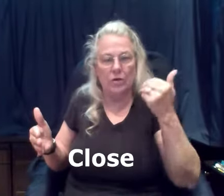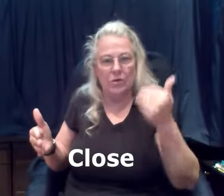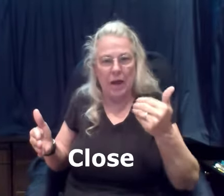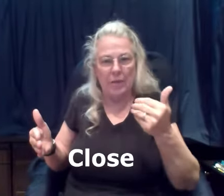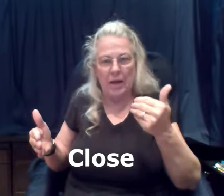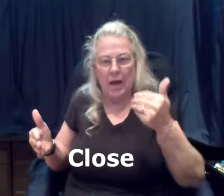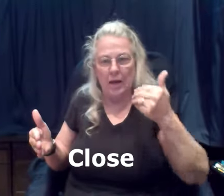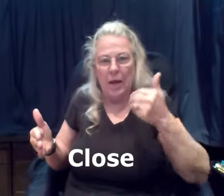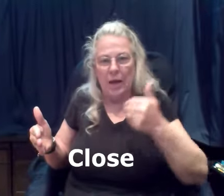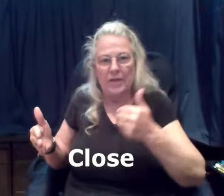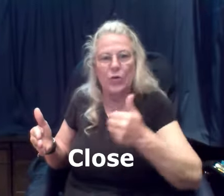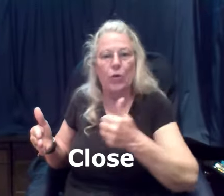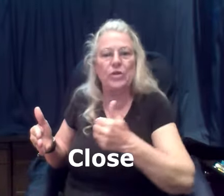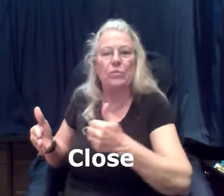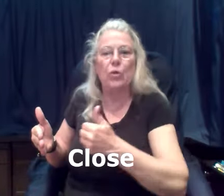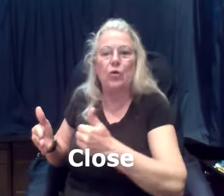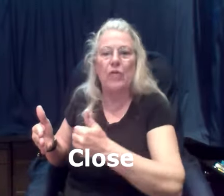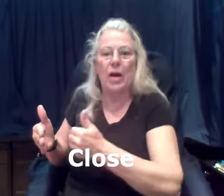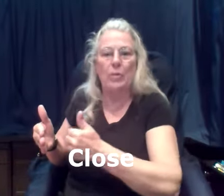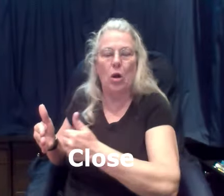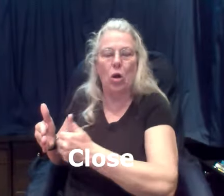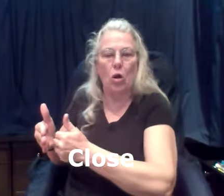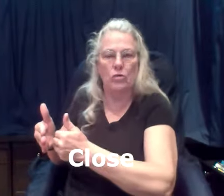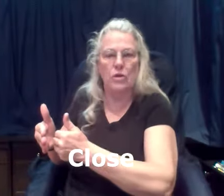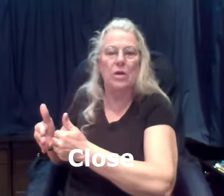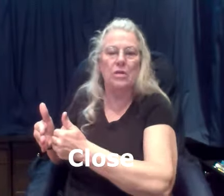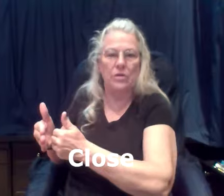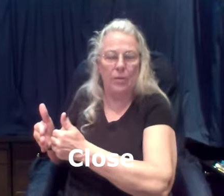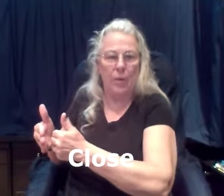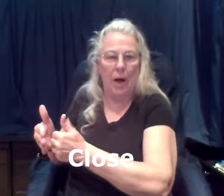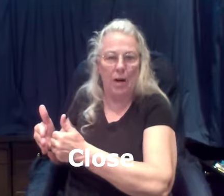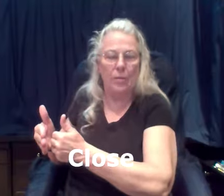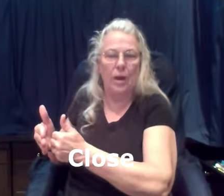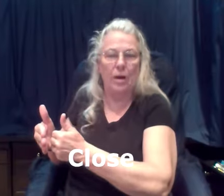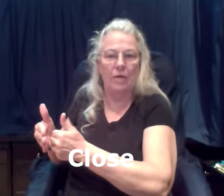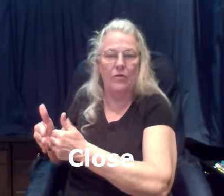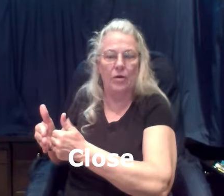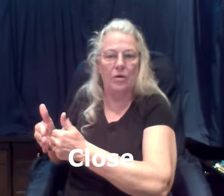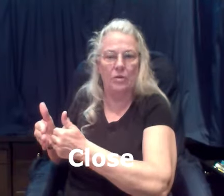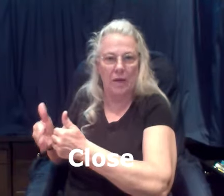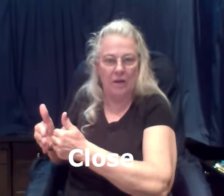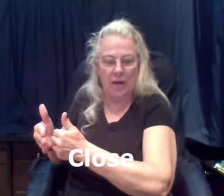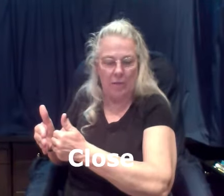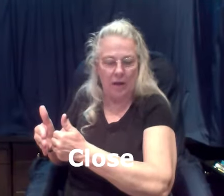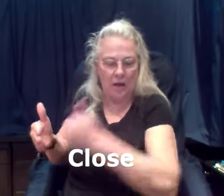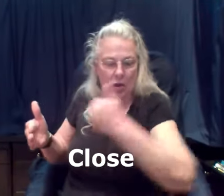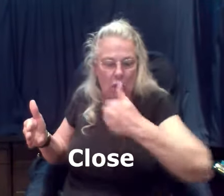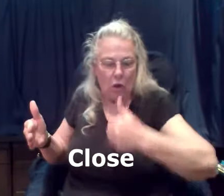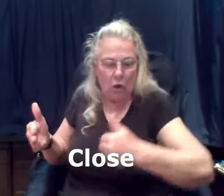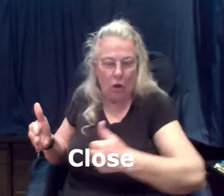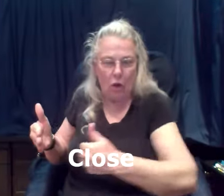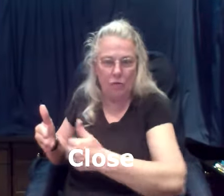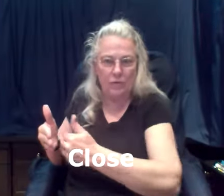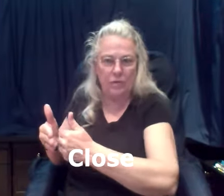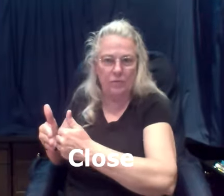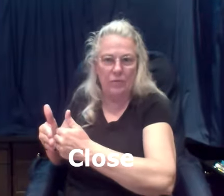dominant hand. It's going to move up close to the palm of your non-dominant hand. Close.